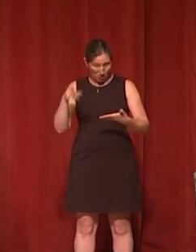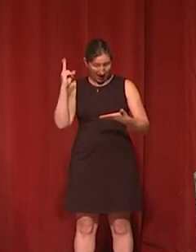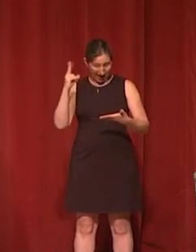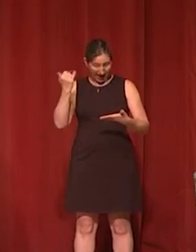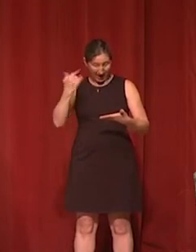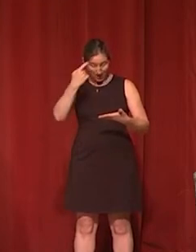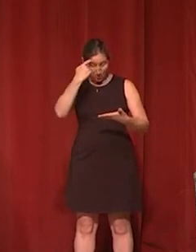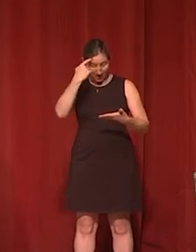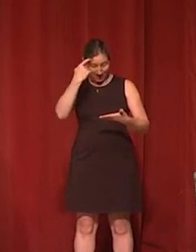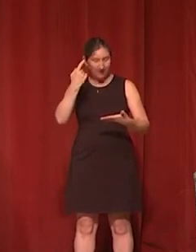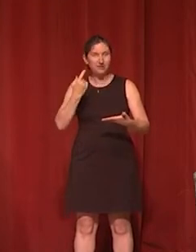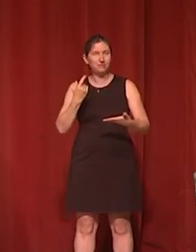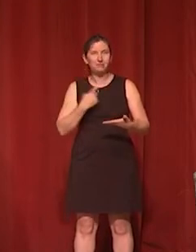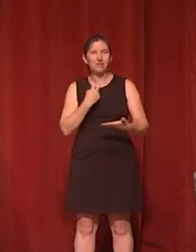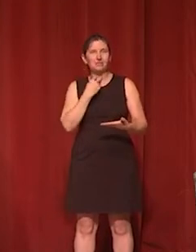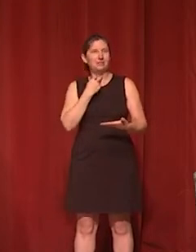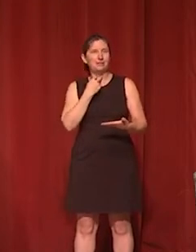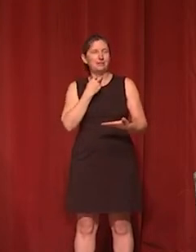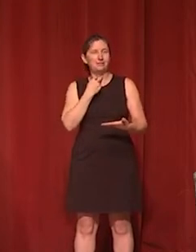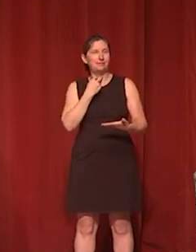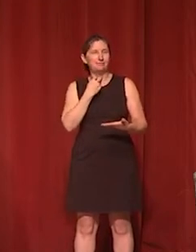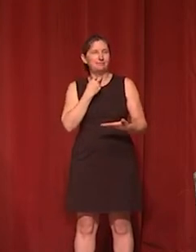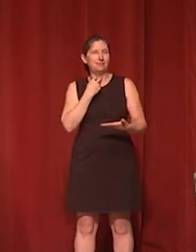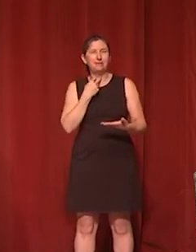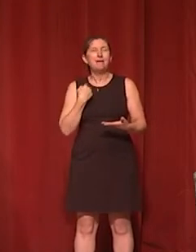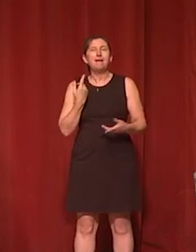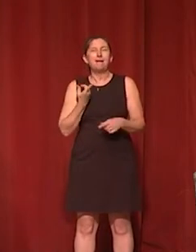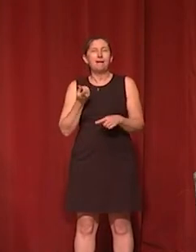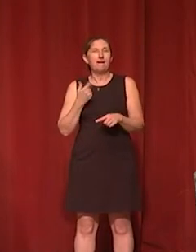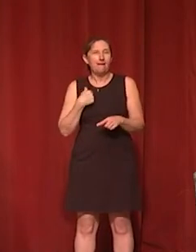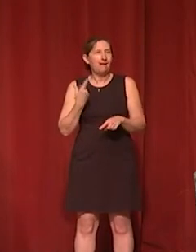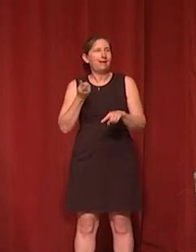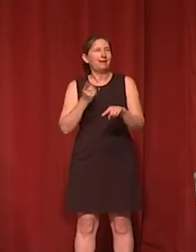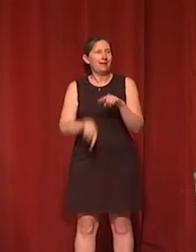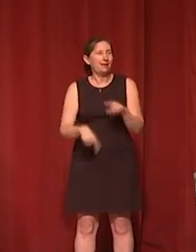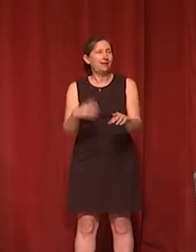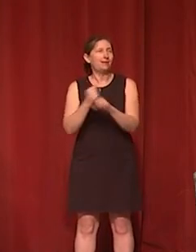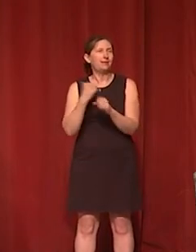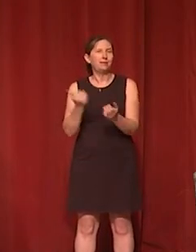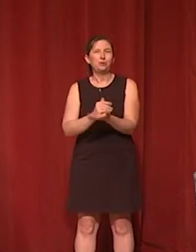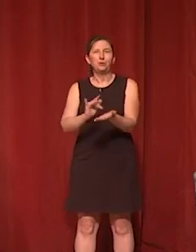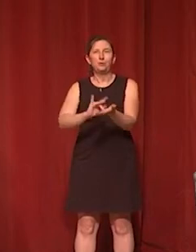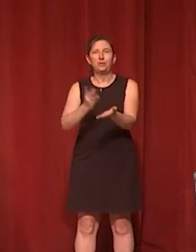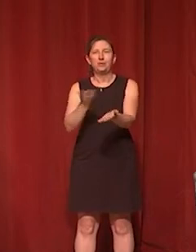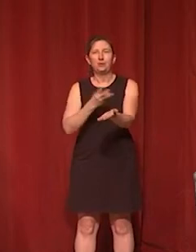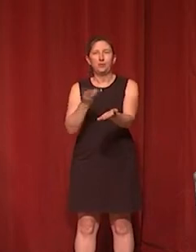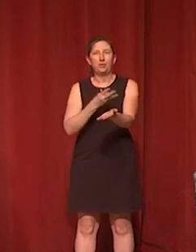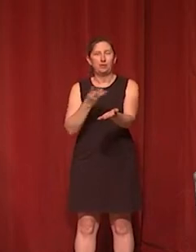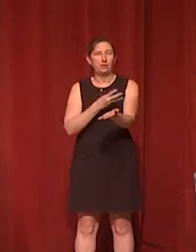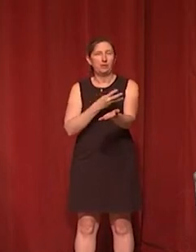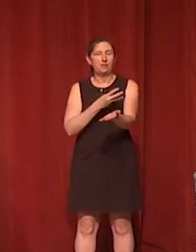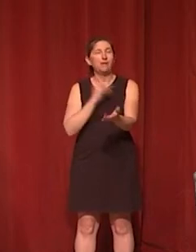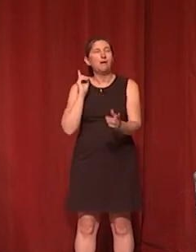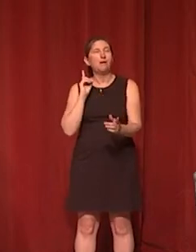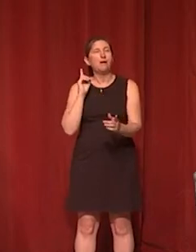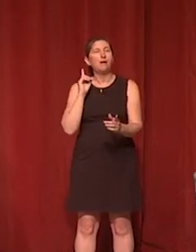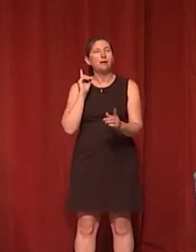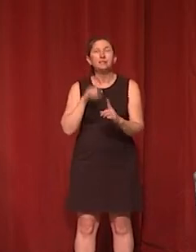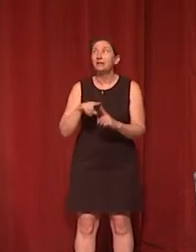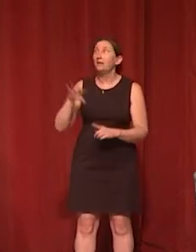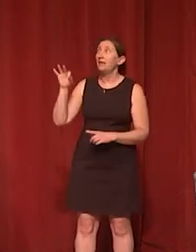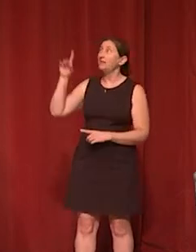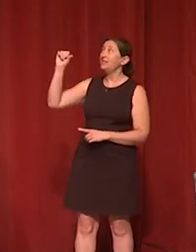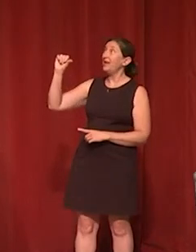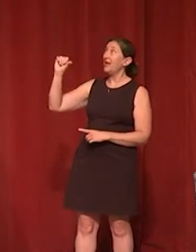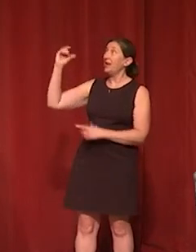can do right now because I can't get the lecanemab therapy until it's approved for people without symptoms. All that I could do would